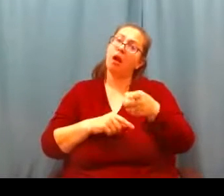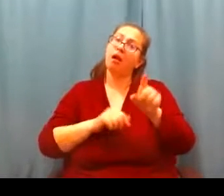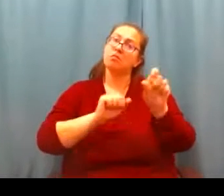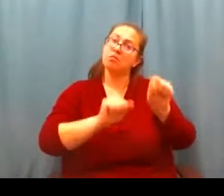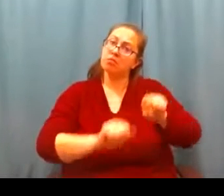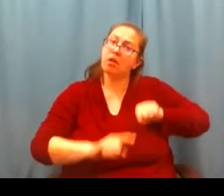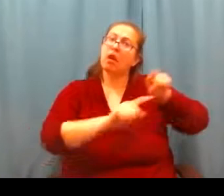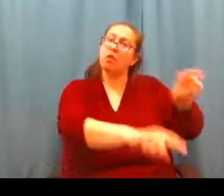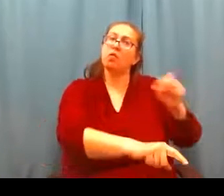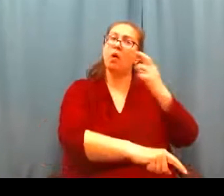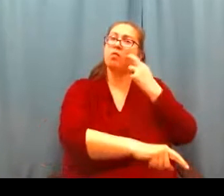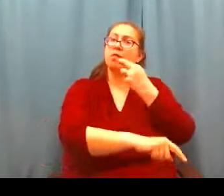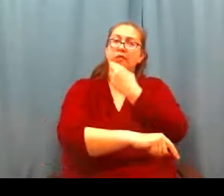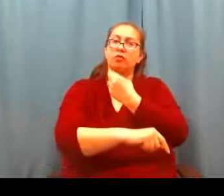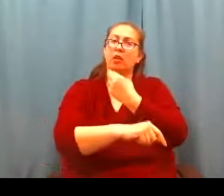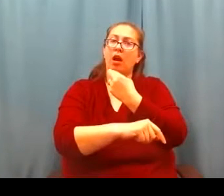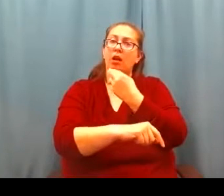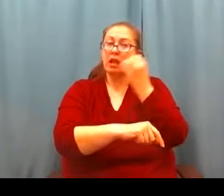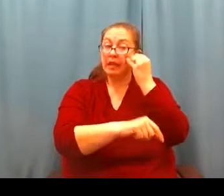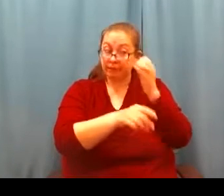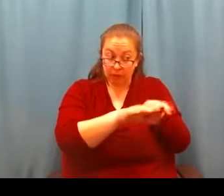Monday, those that are open.